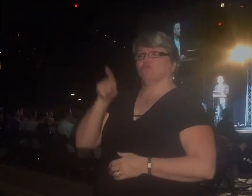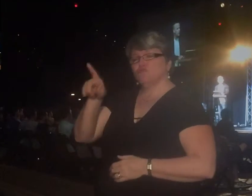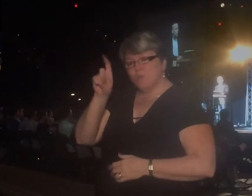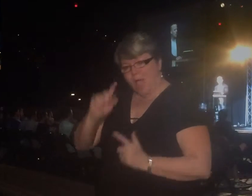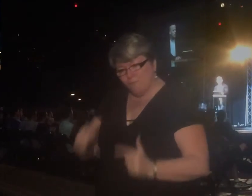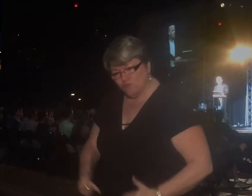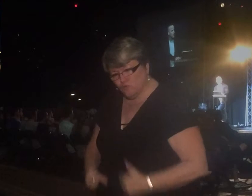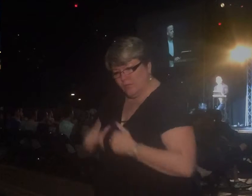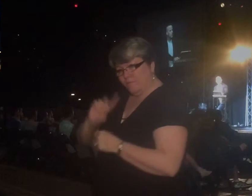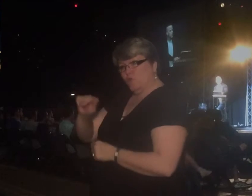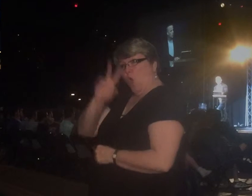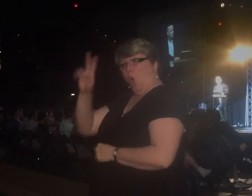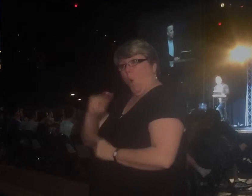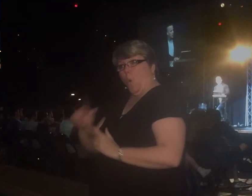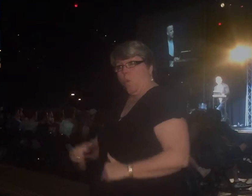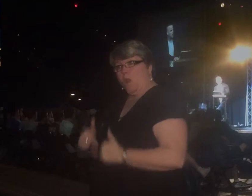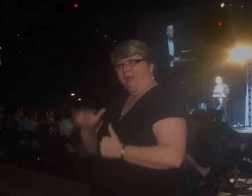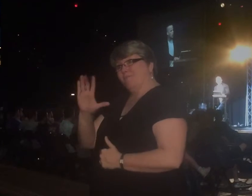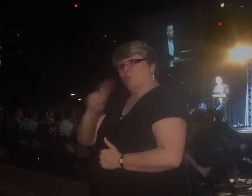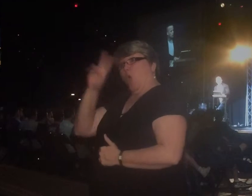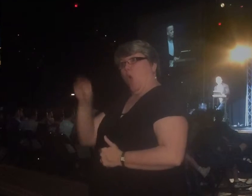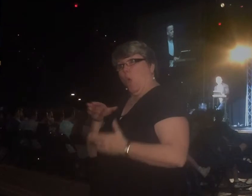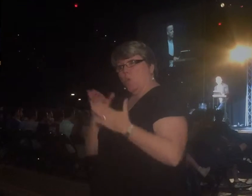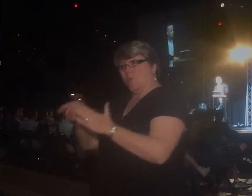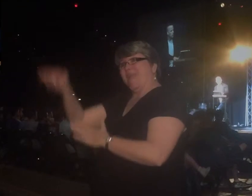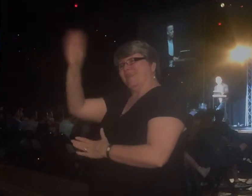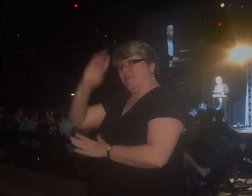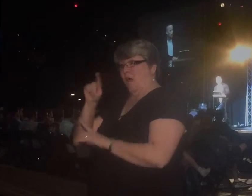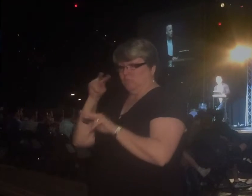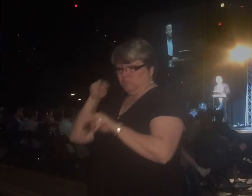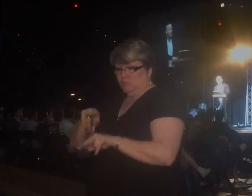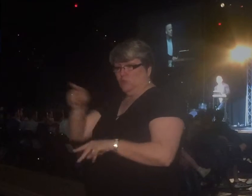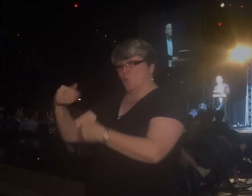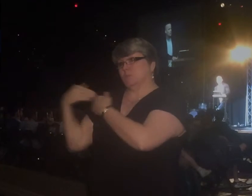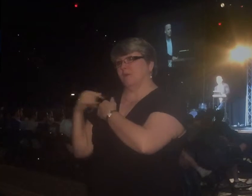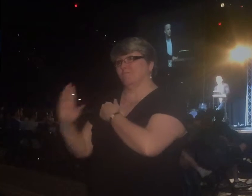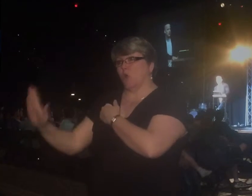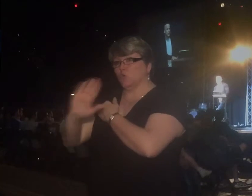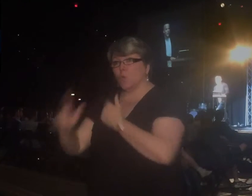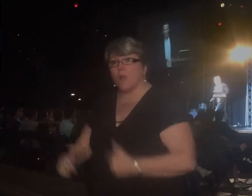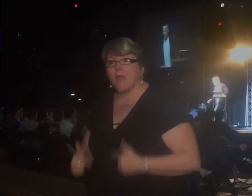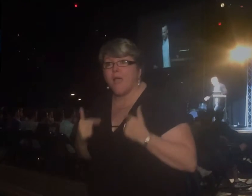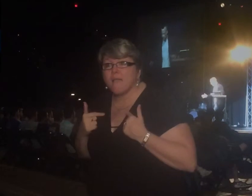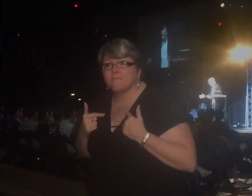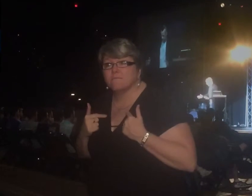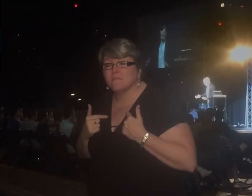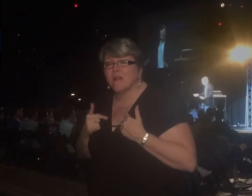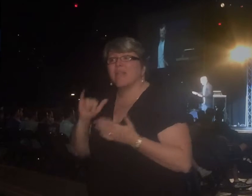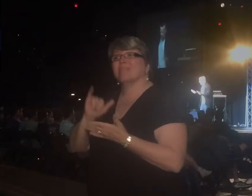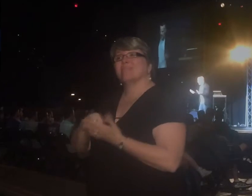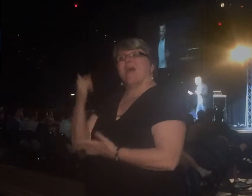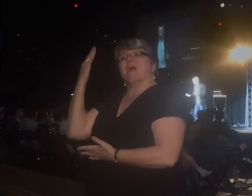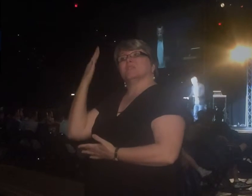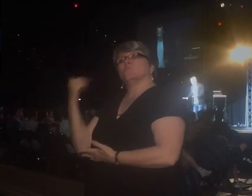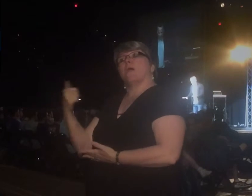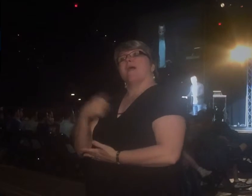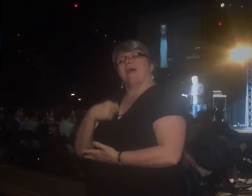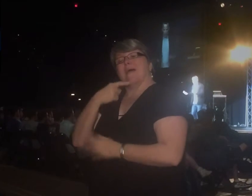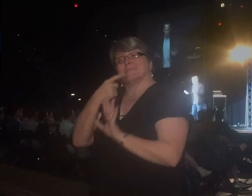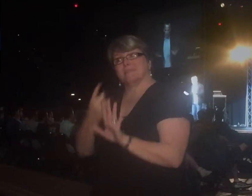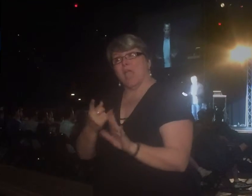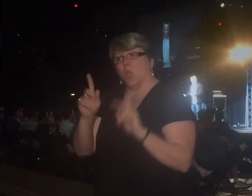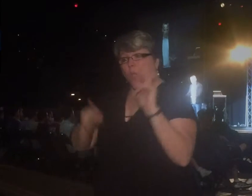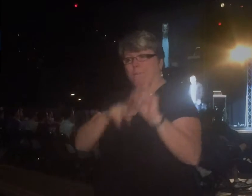moment. You have to live your own life, your own way, and God will hold you accountable for your life, right? That's